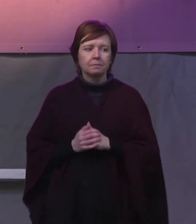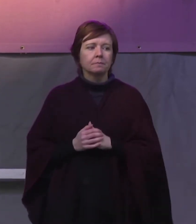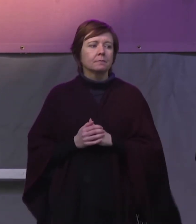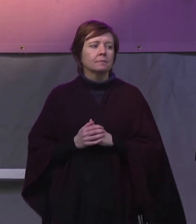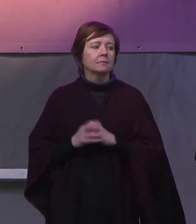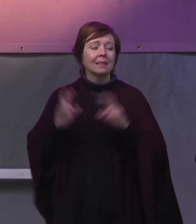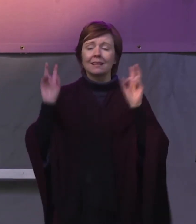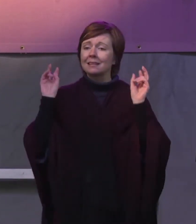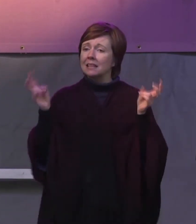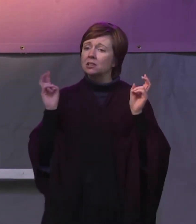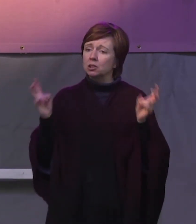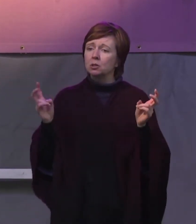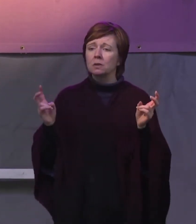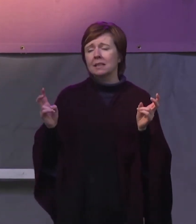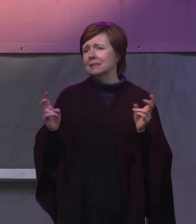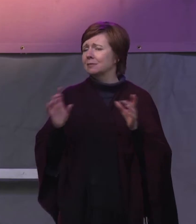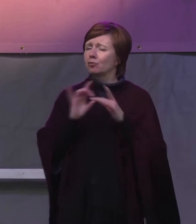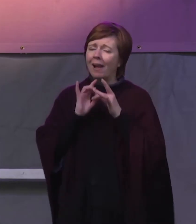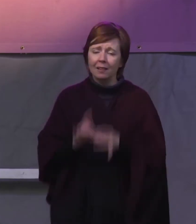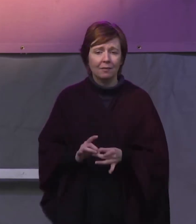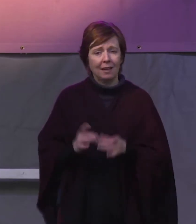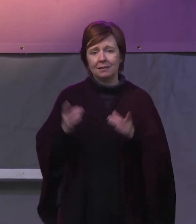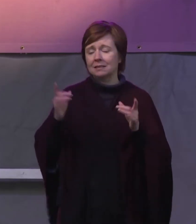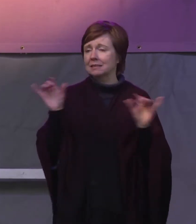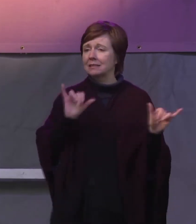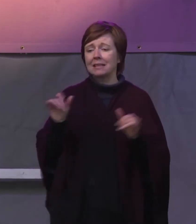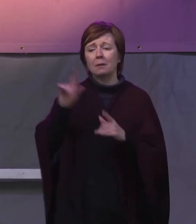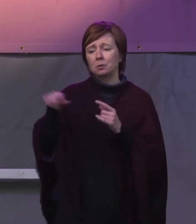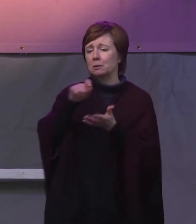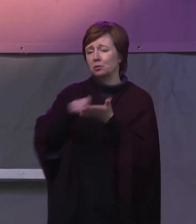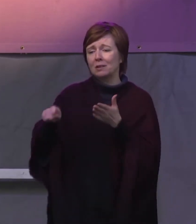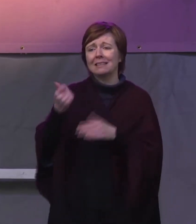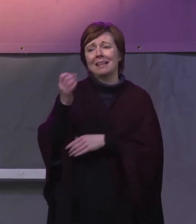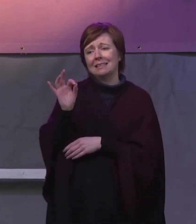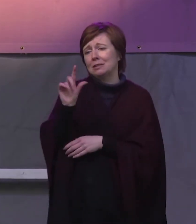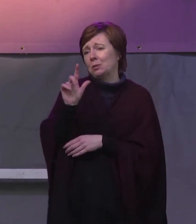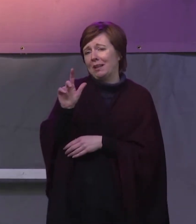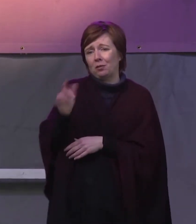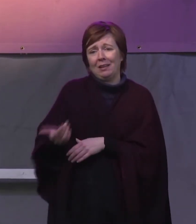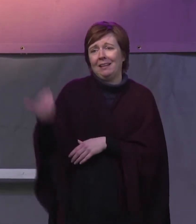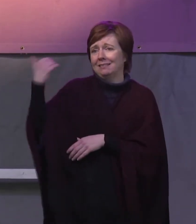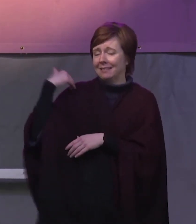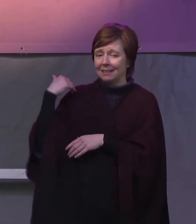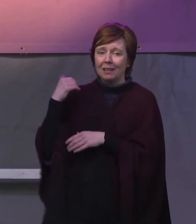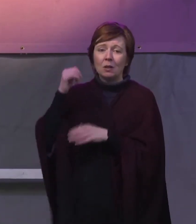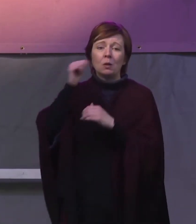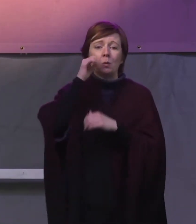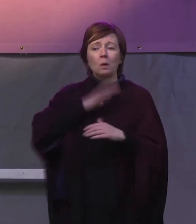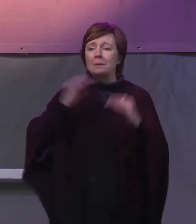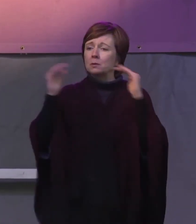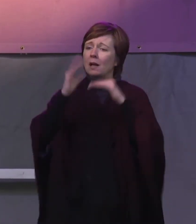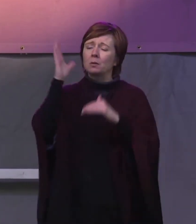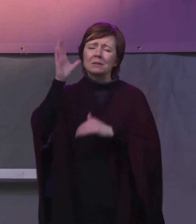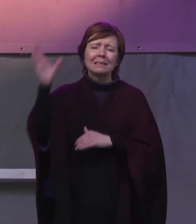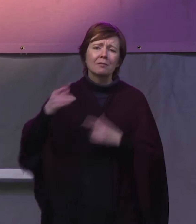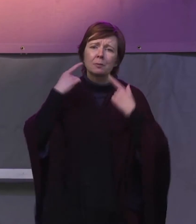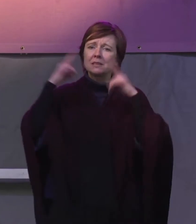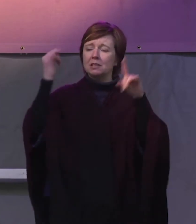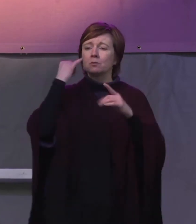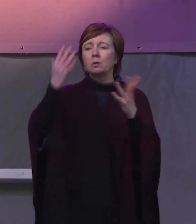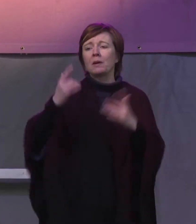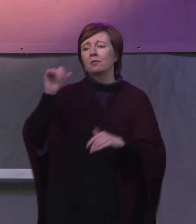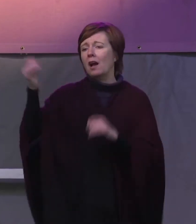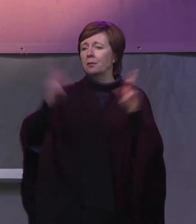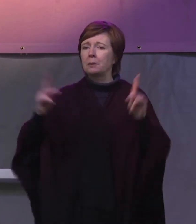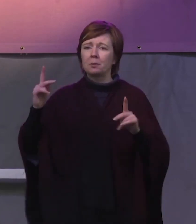This issue is just as relevant as it was when it was written in 1923. Women's equality will not be achieved if we wait for others